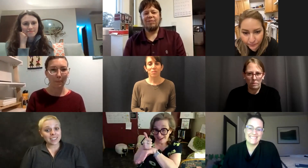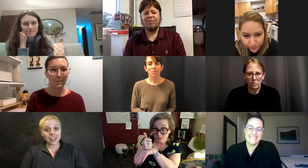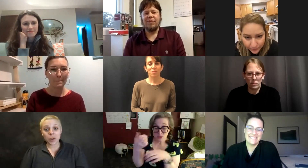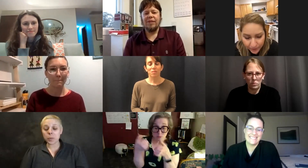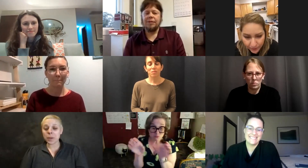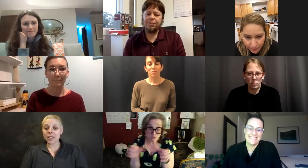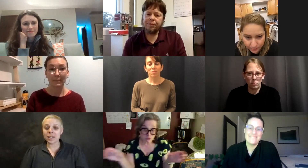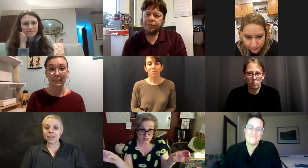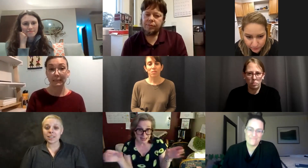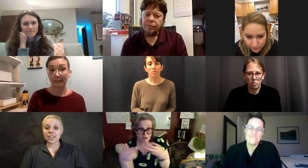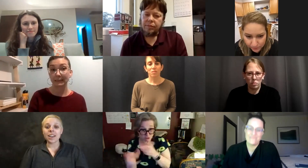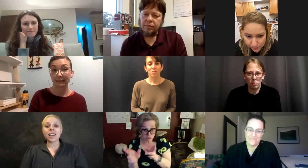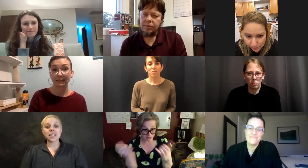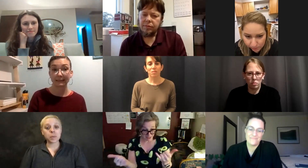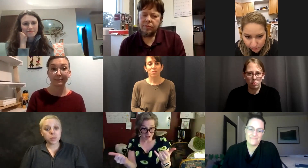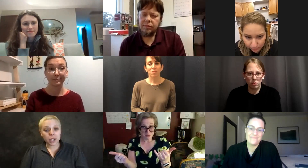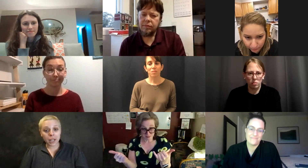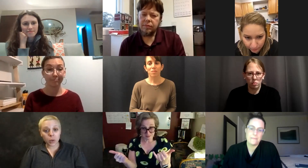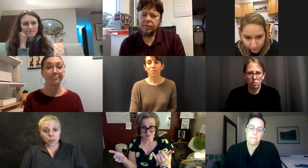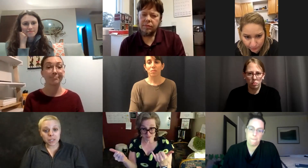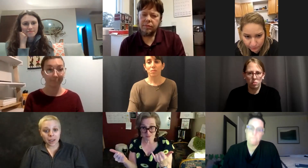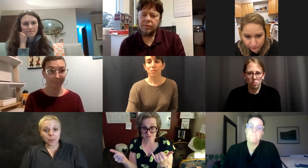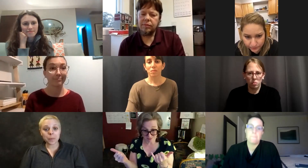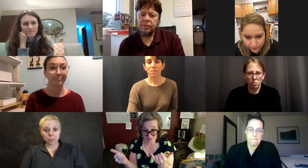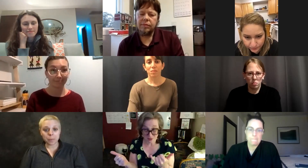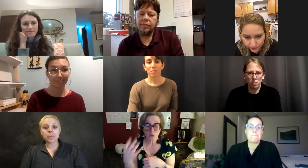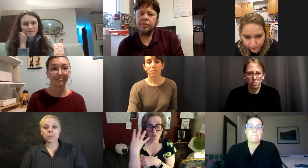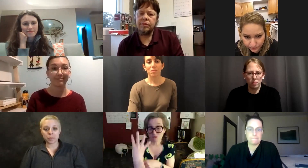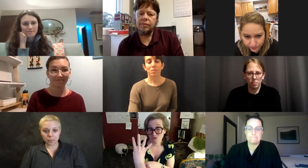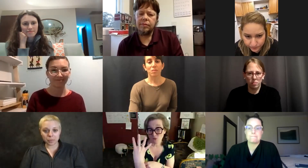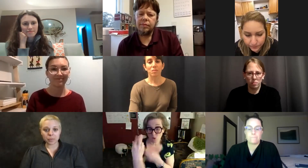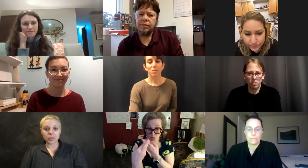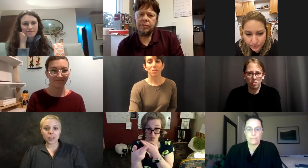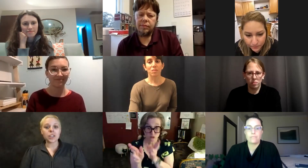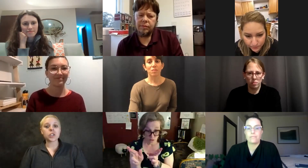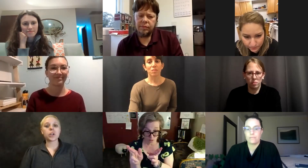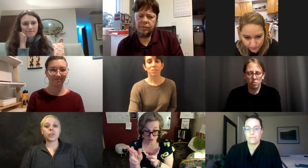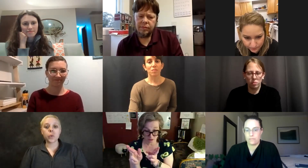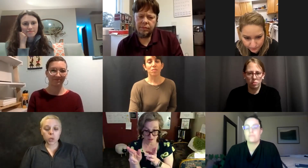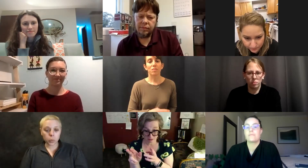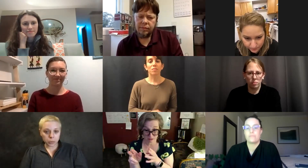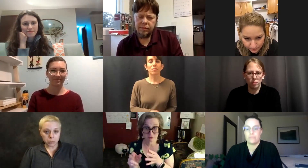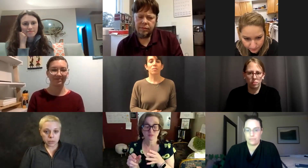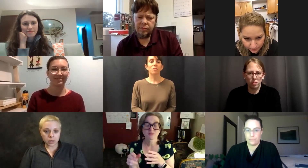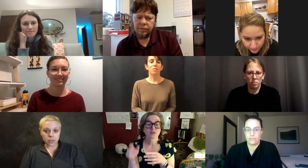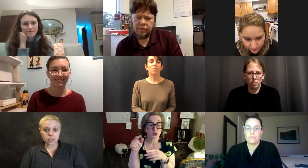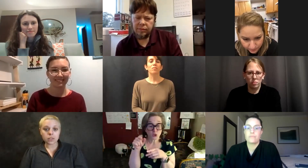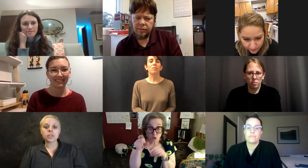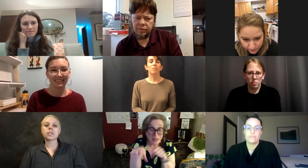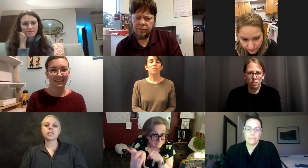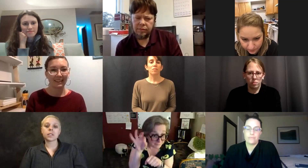And, we set up some breakout rooms now. So there are 4